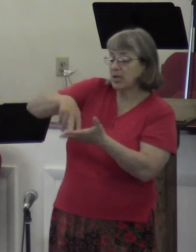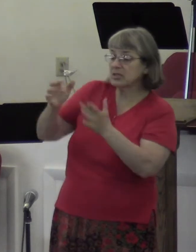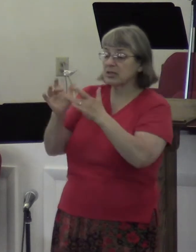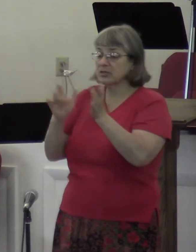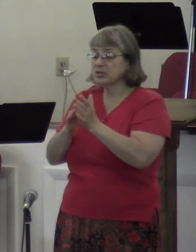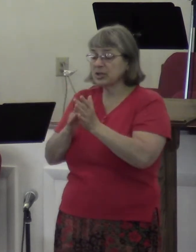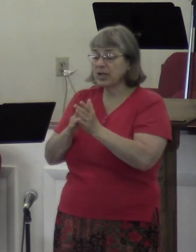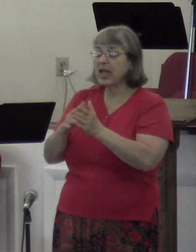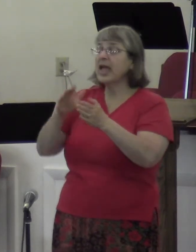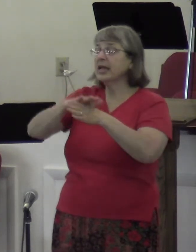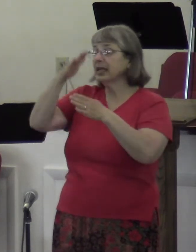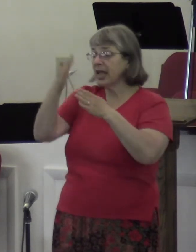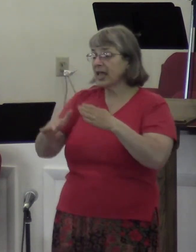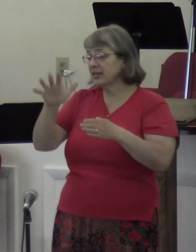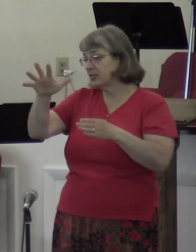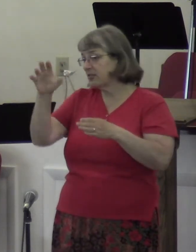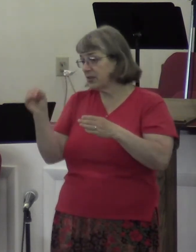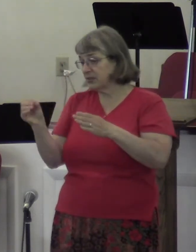50 days later.